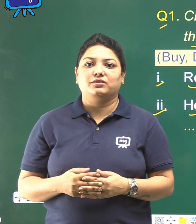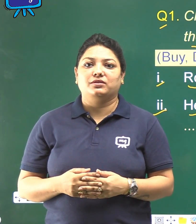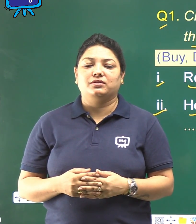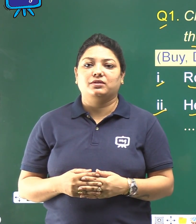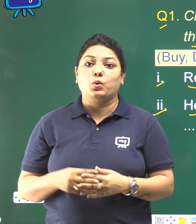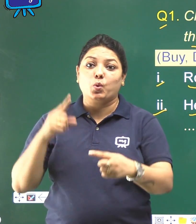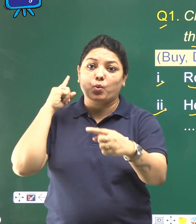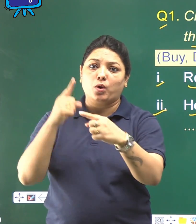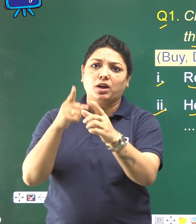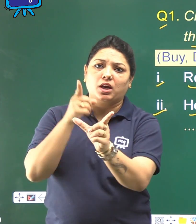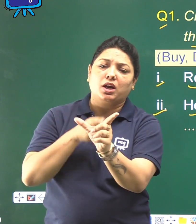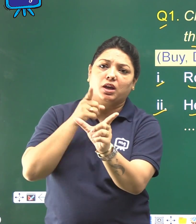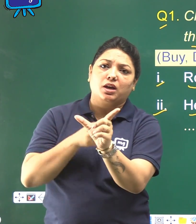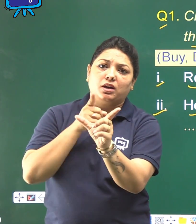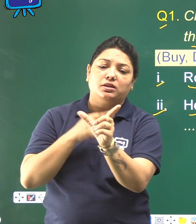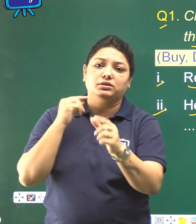for years